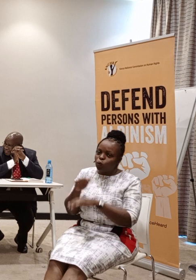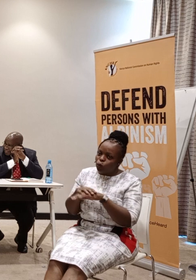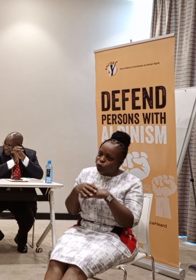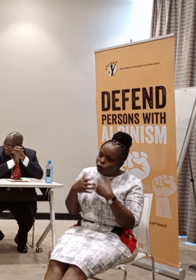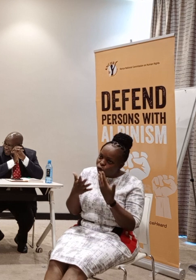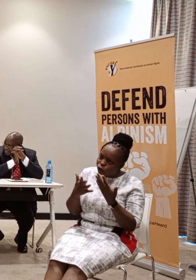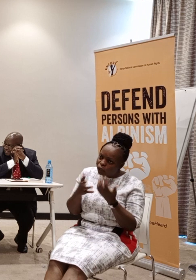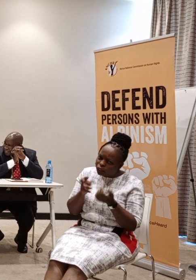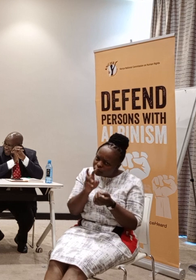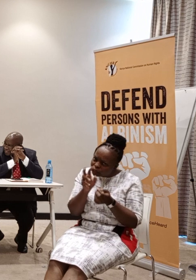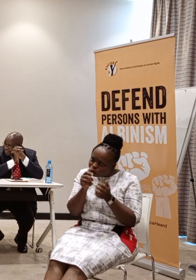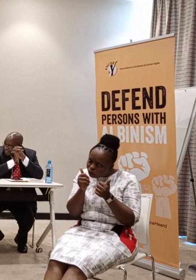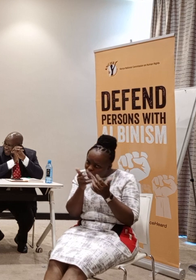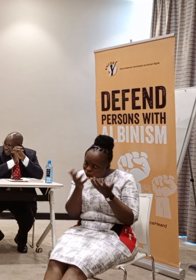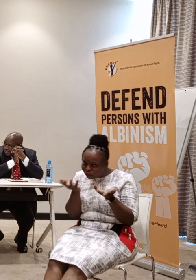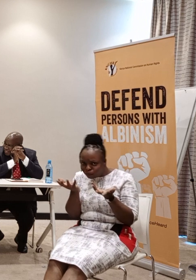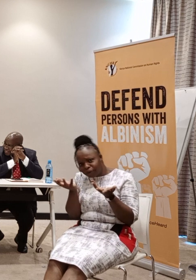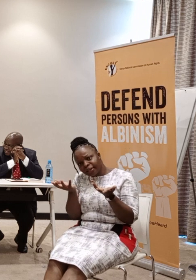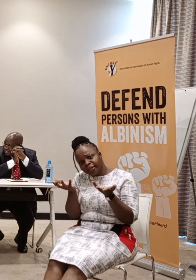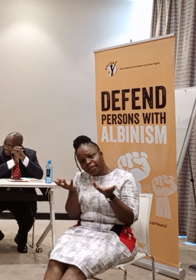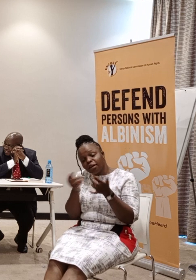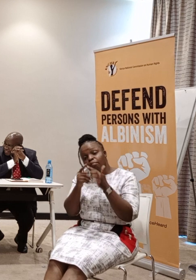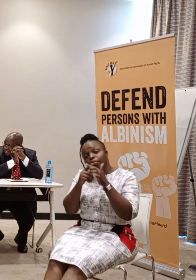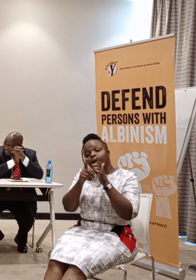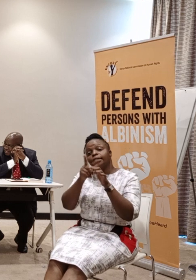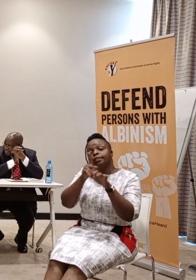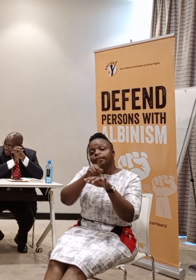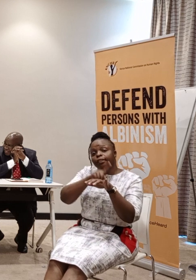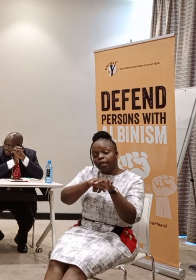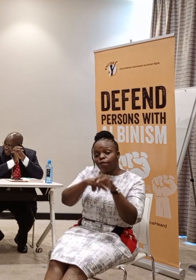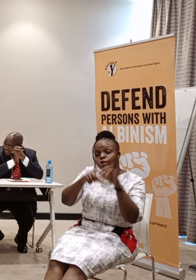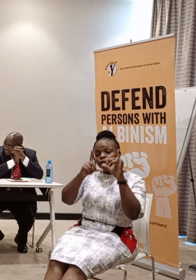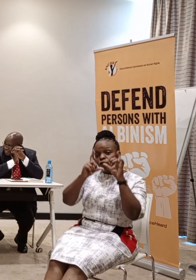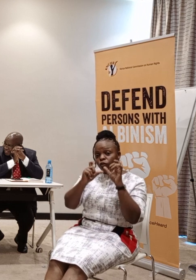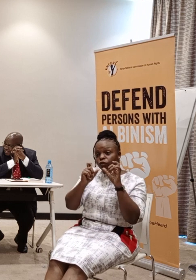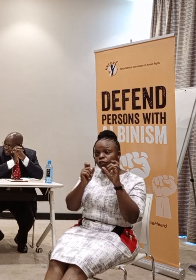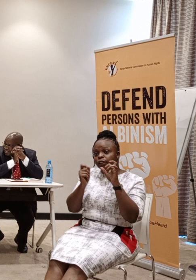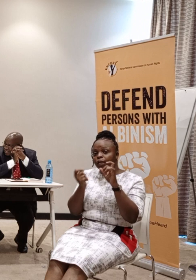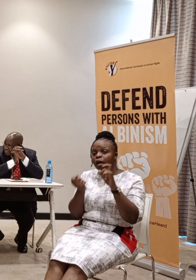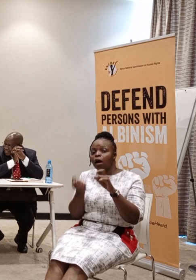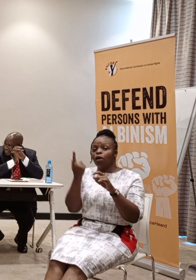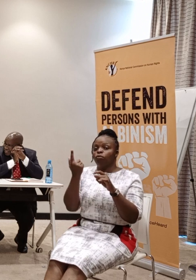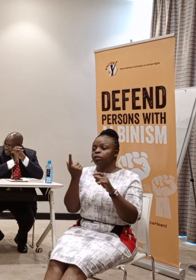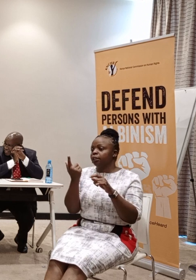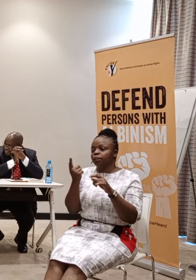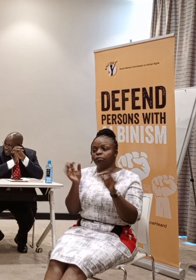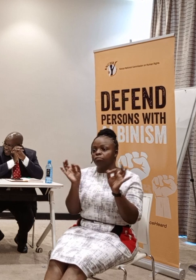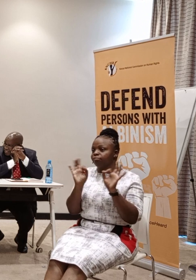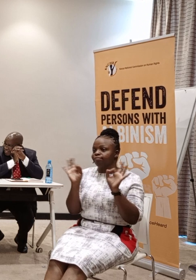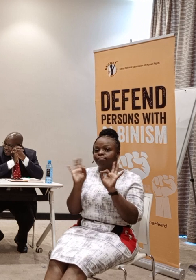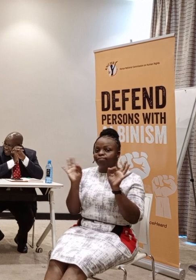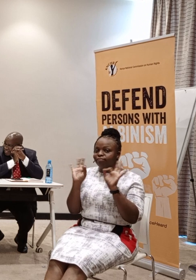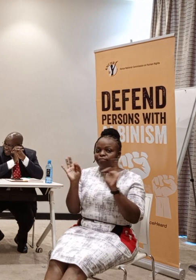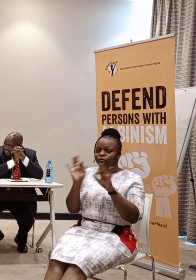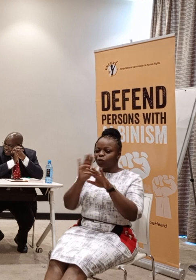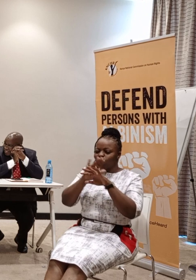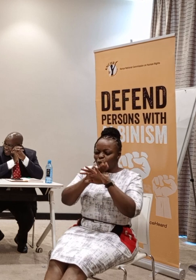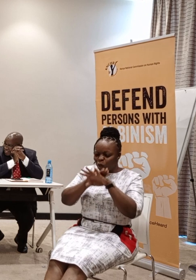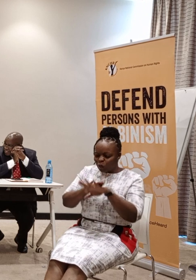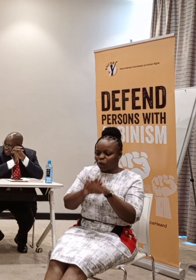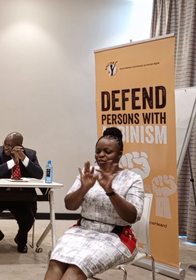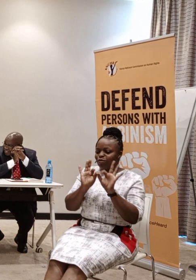we are not vizuri. But when the photos were out, they were really good. Yeah, they were